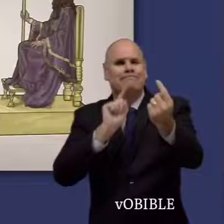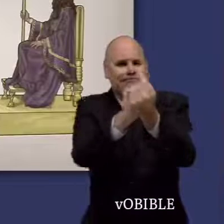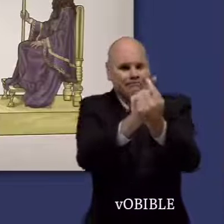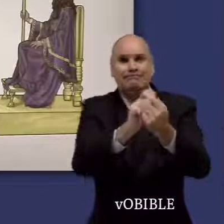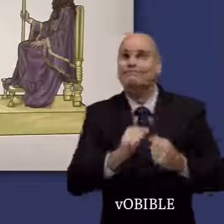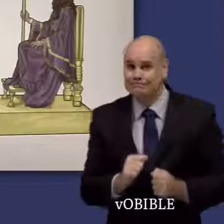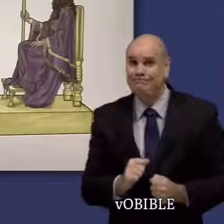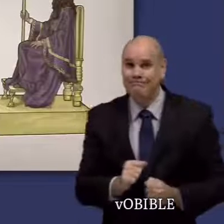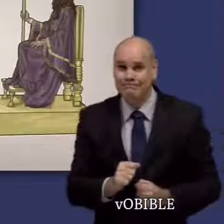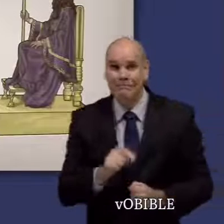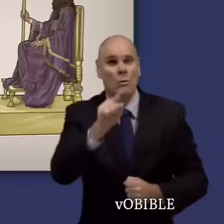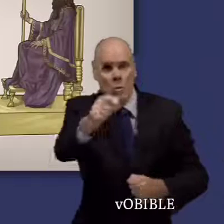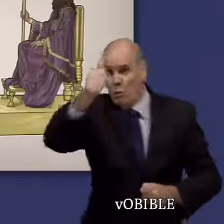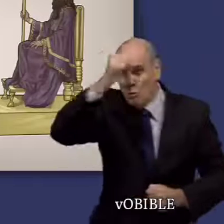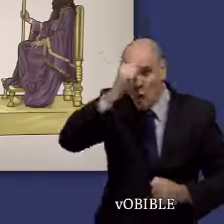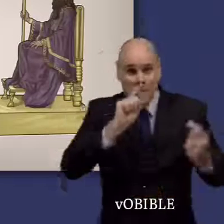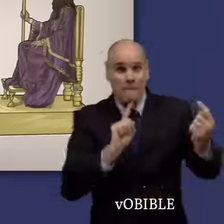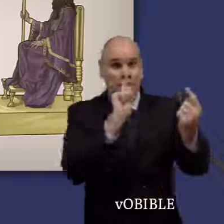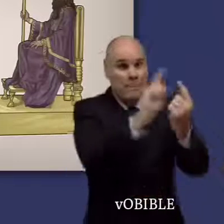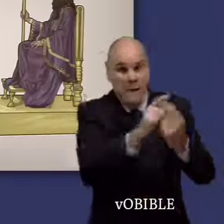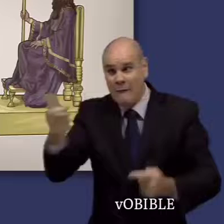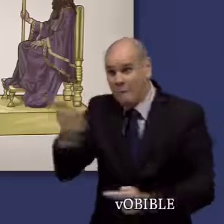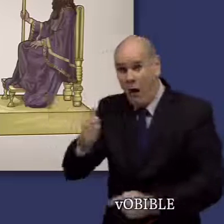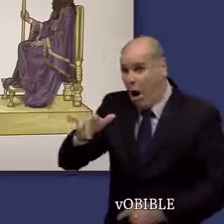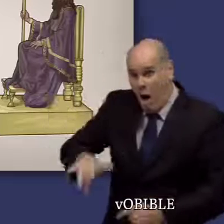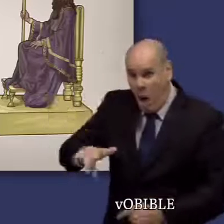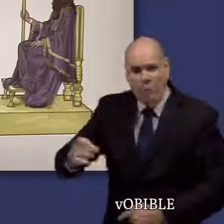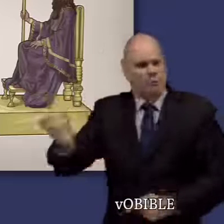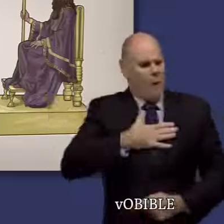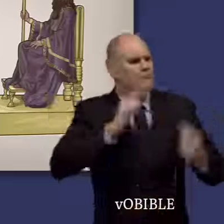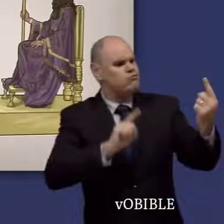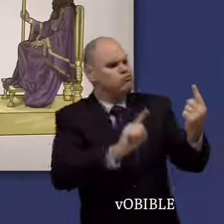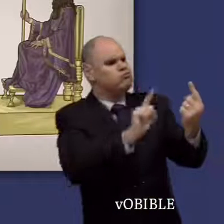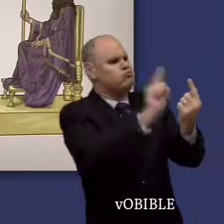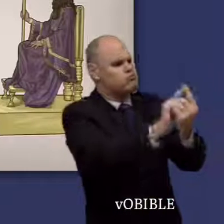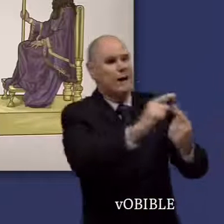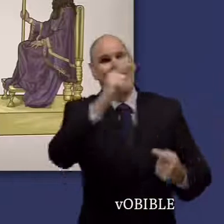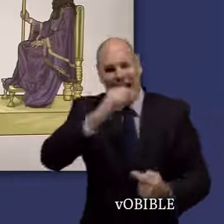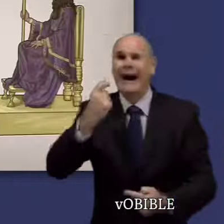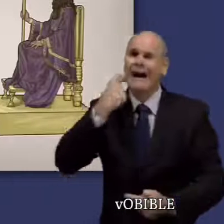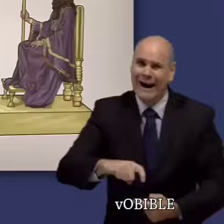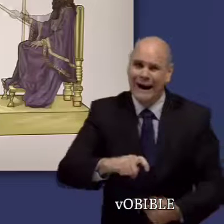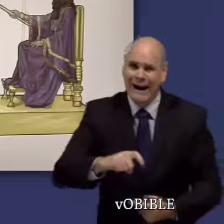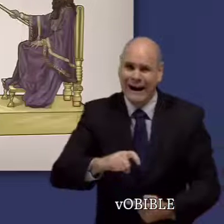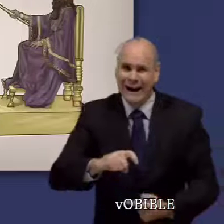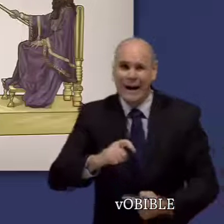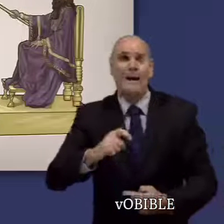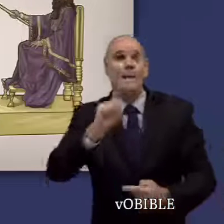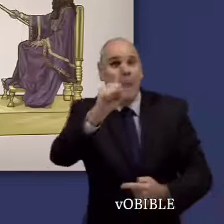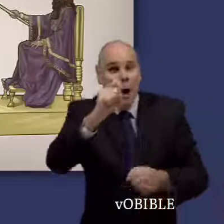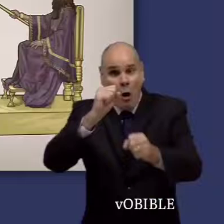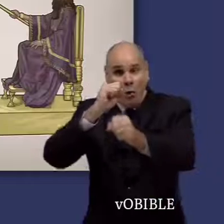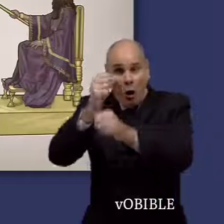know? Appearing before the king unsummoned could have meant a death sentence. Only if the king